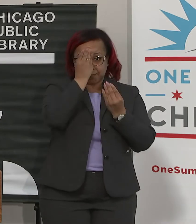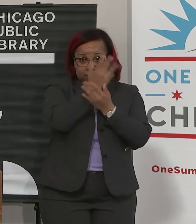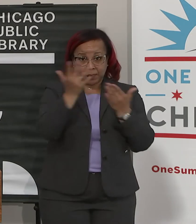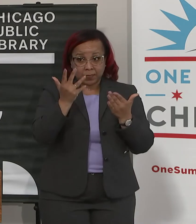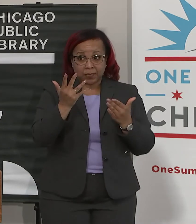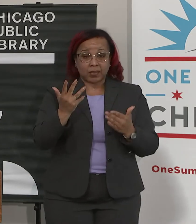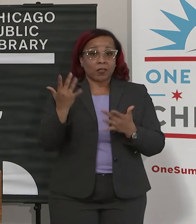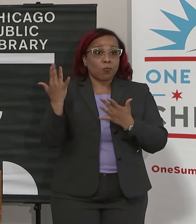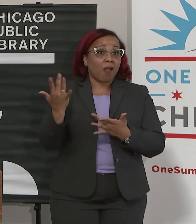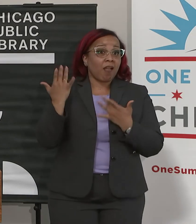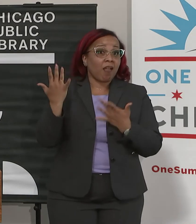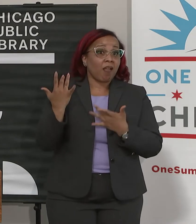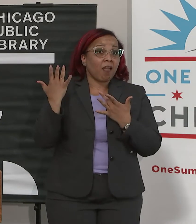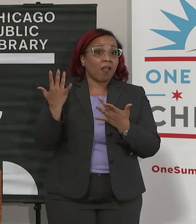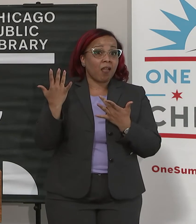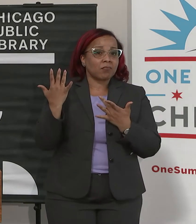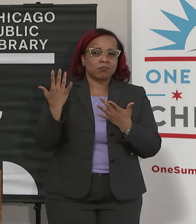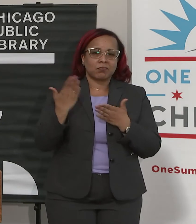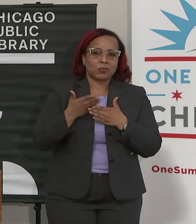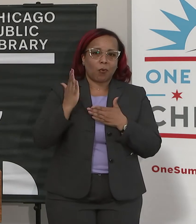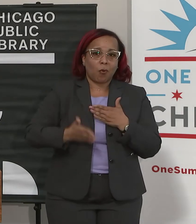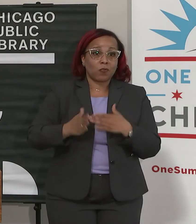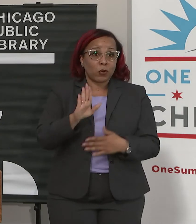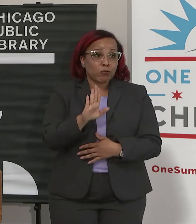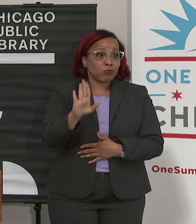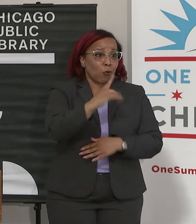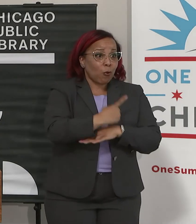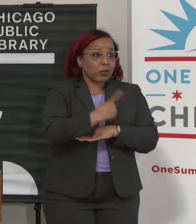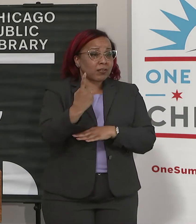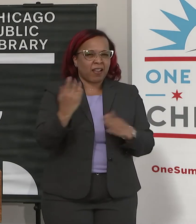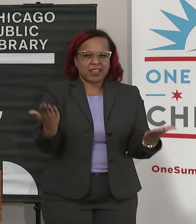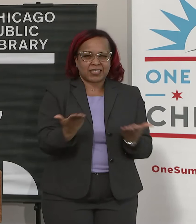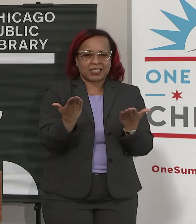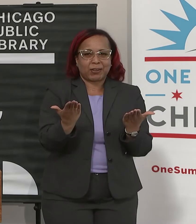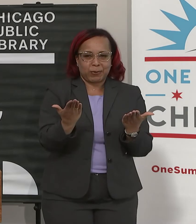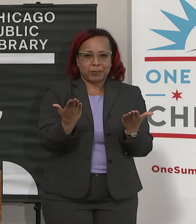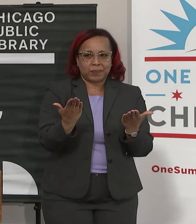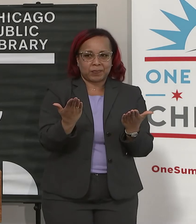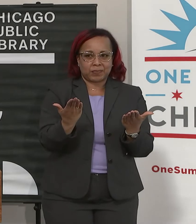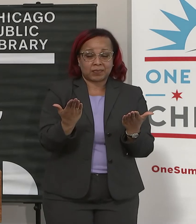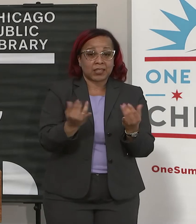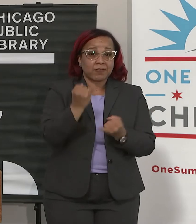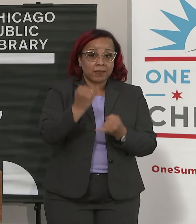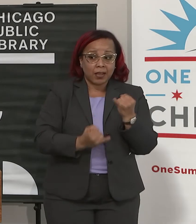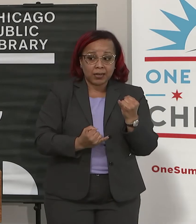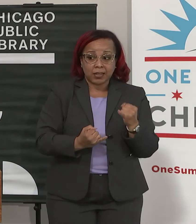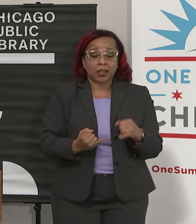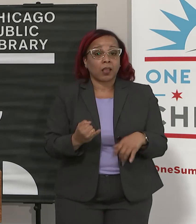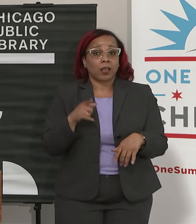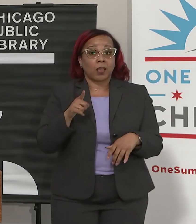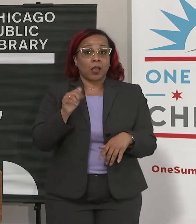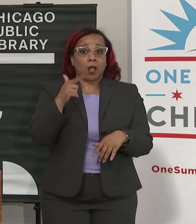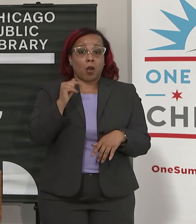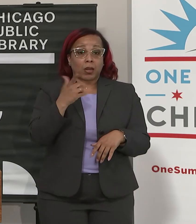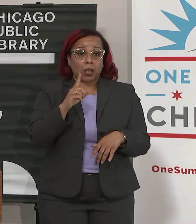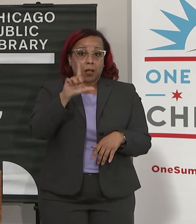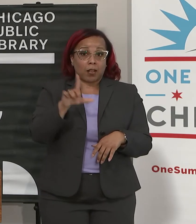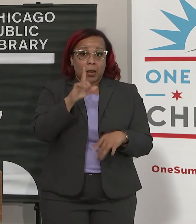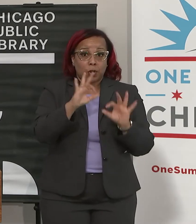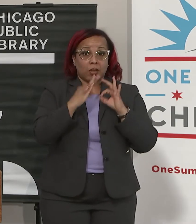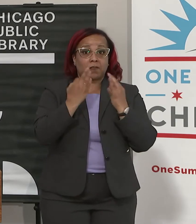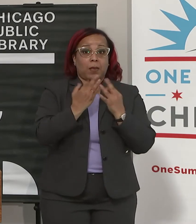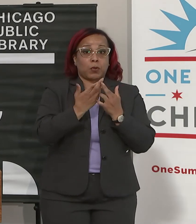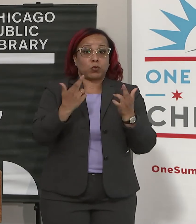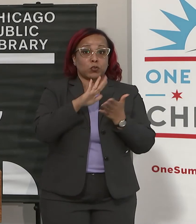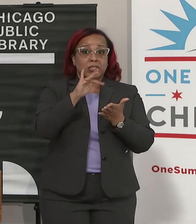that the wait is over. Your day is here. And finally, the Altgeld Library and Family